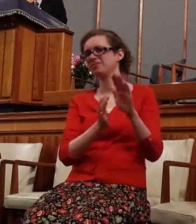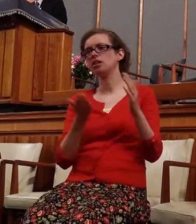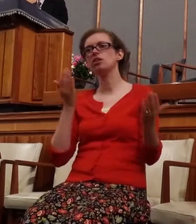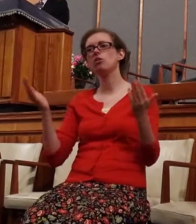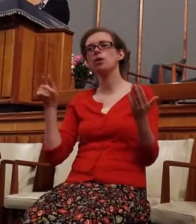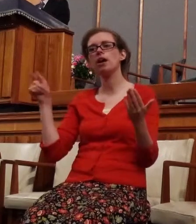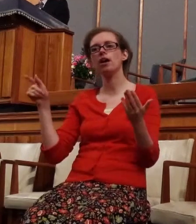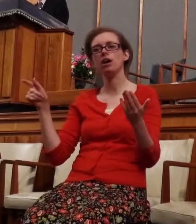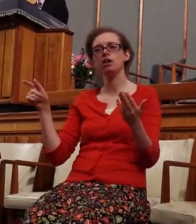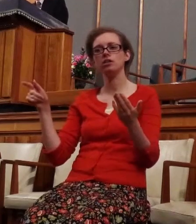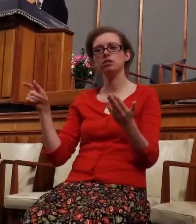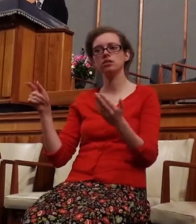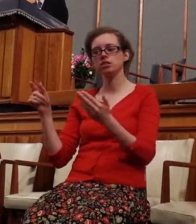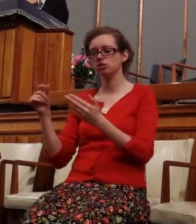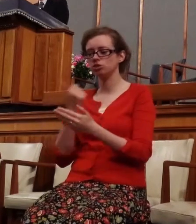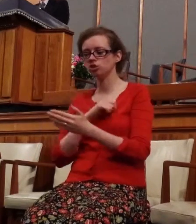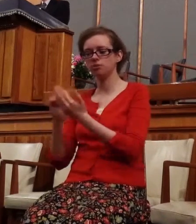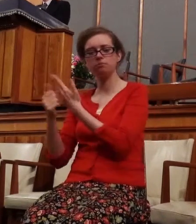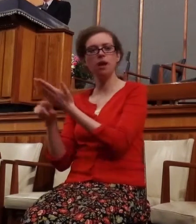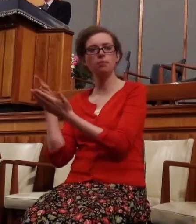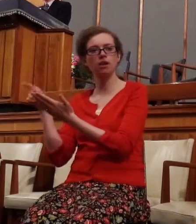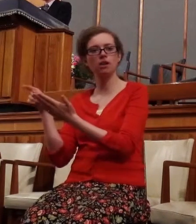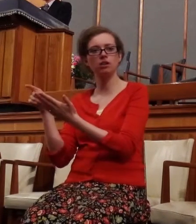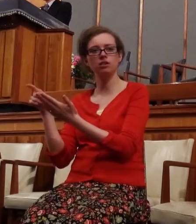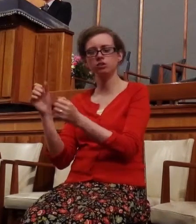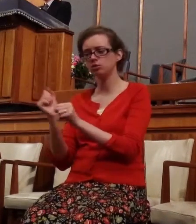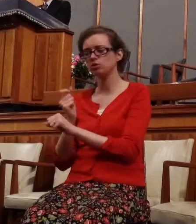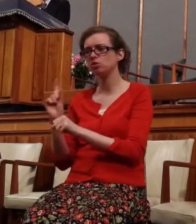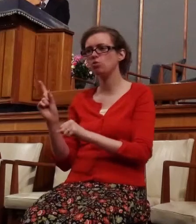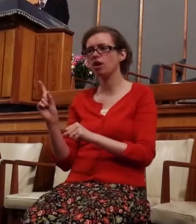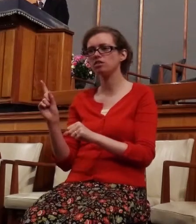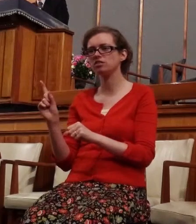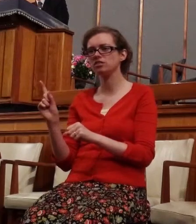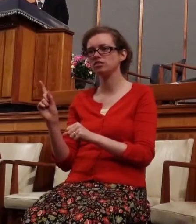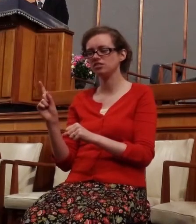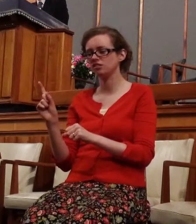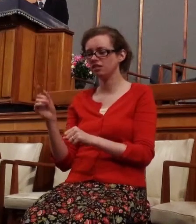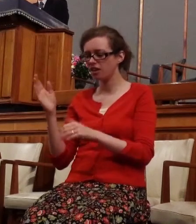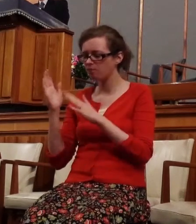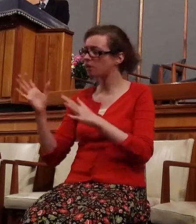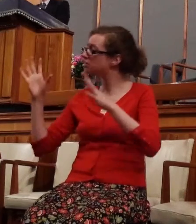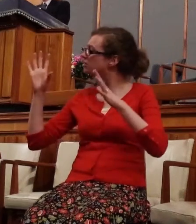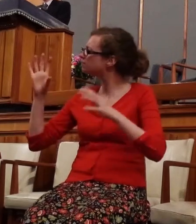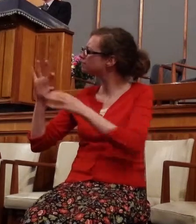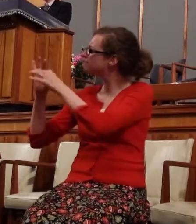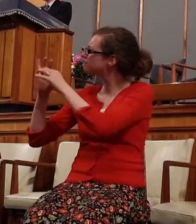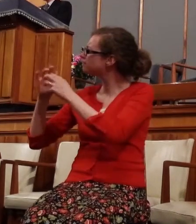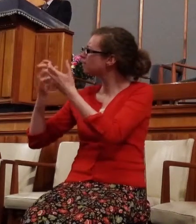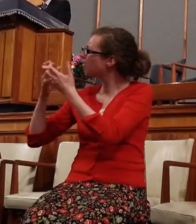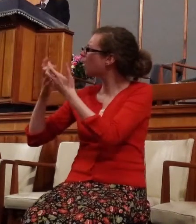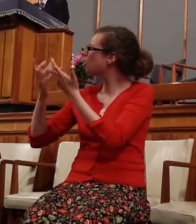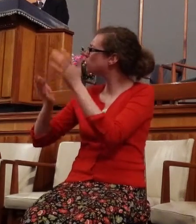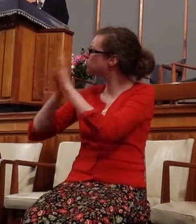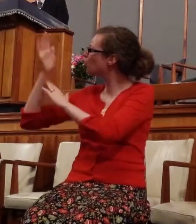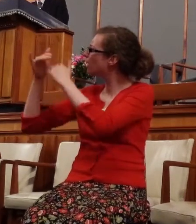do? What is necessary for me to do to be reconciled with God? What must I do in order to enter in heaven?